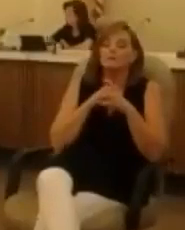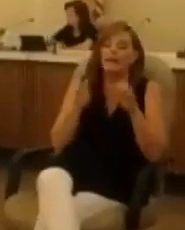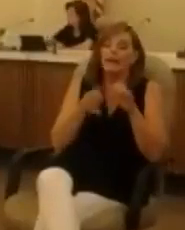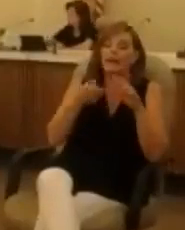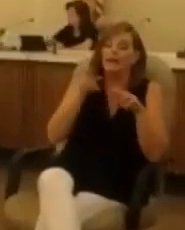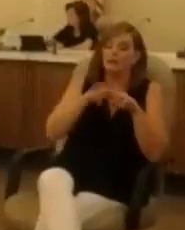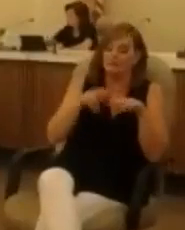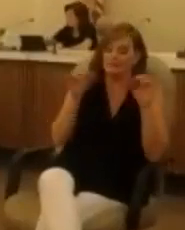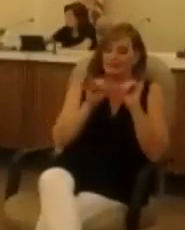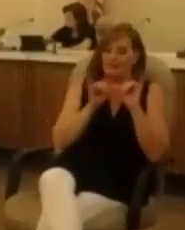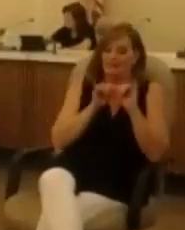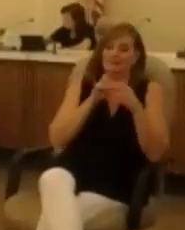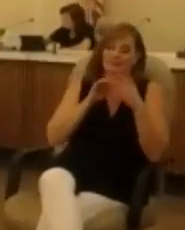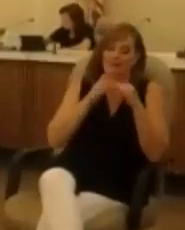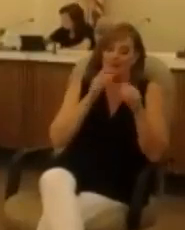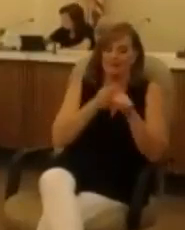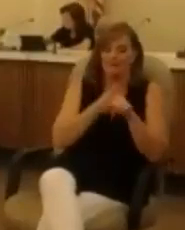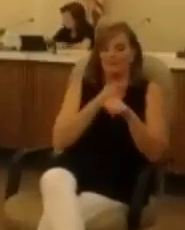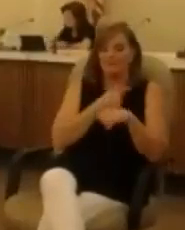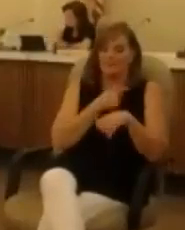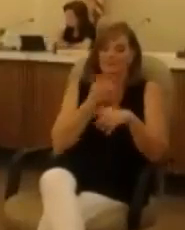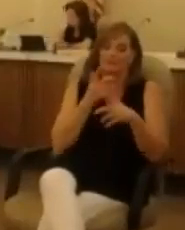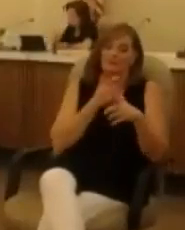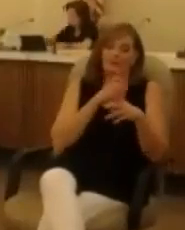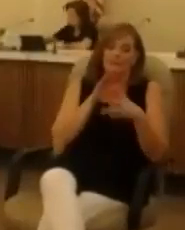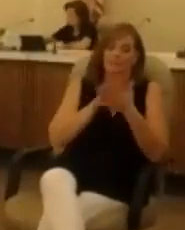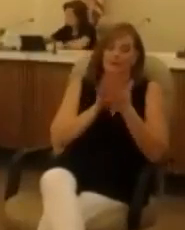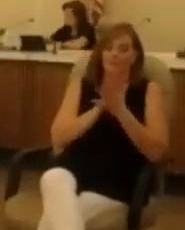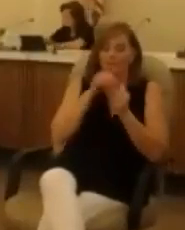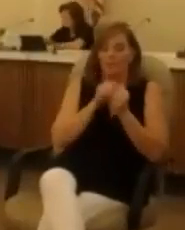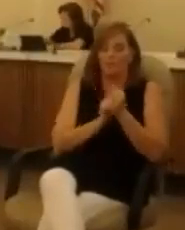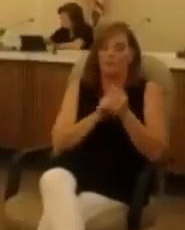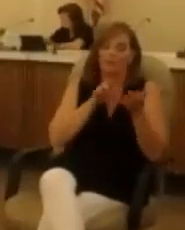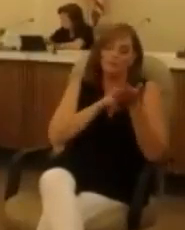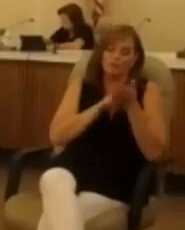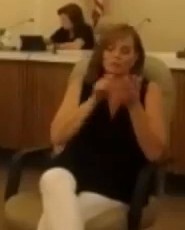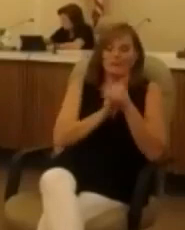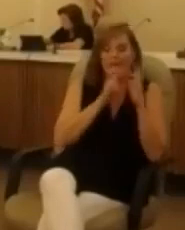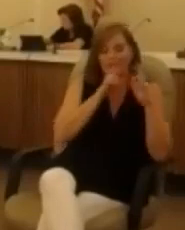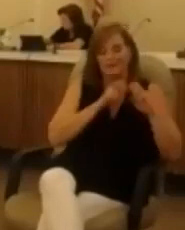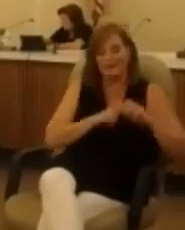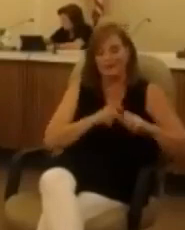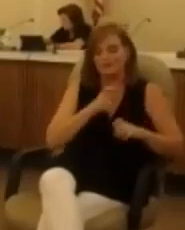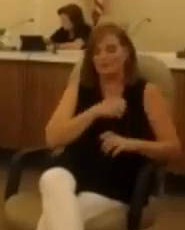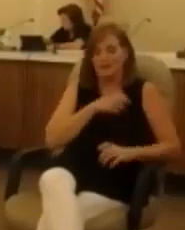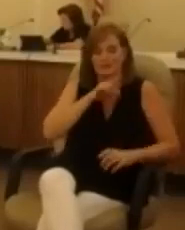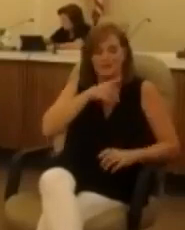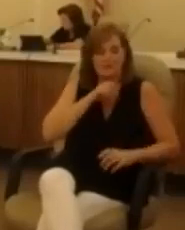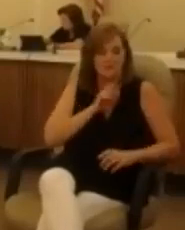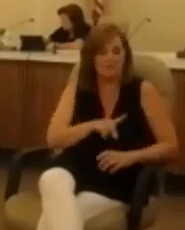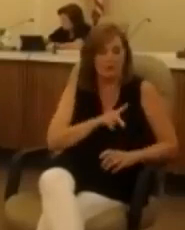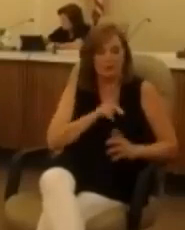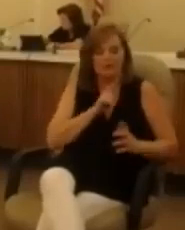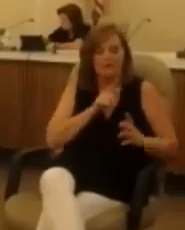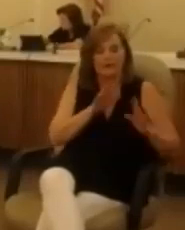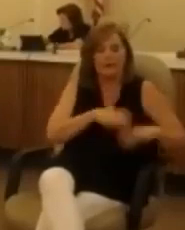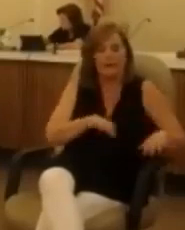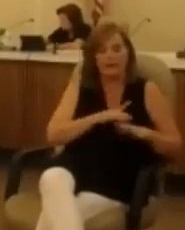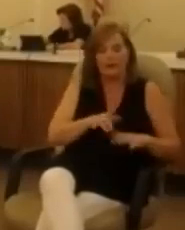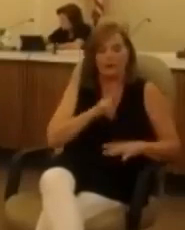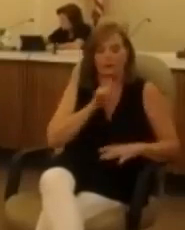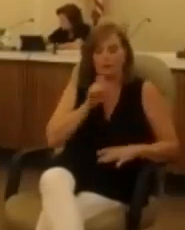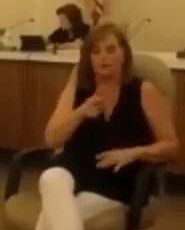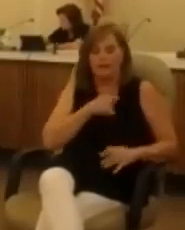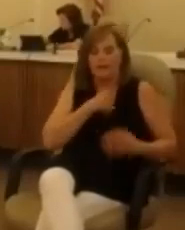shall engage in a study and analysis to ensure that proposed amenities in the parklands do not cause material adverse traffic issues in